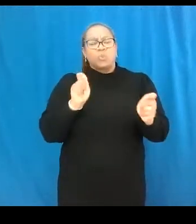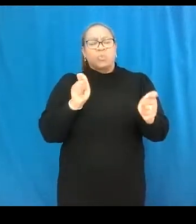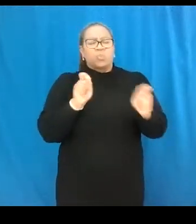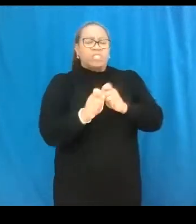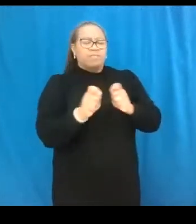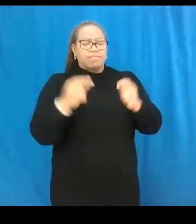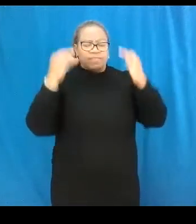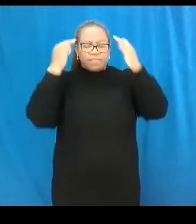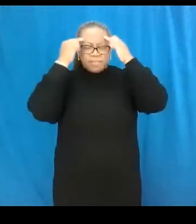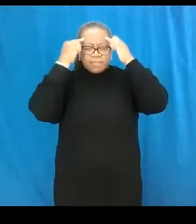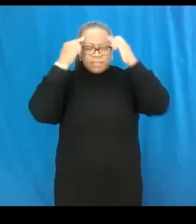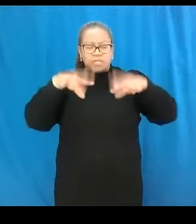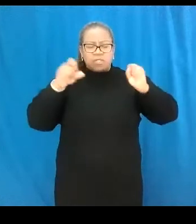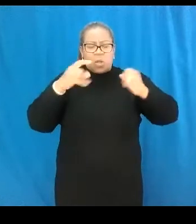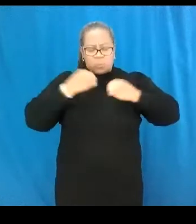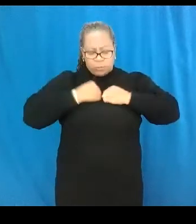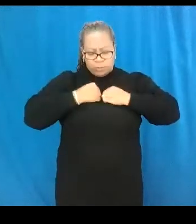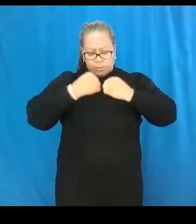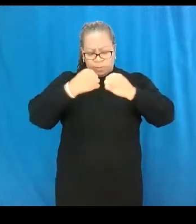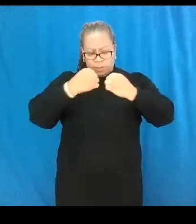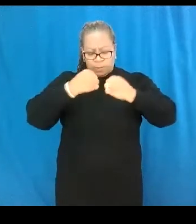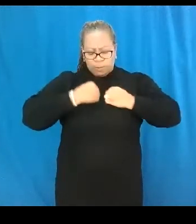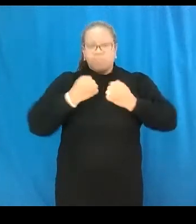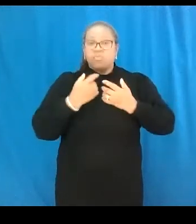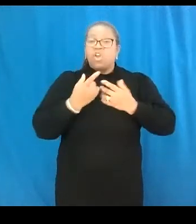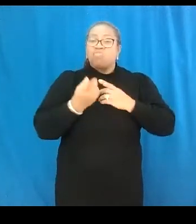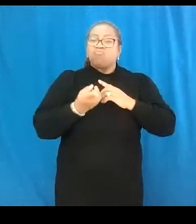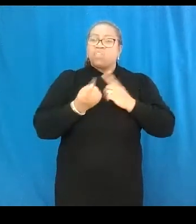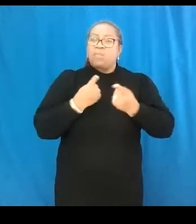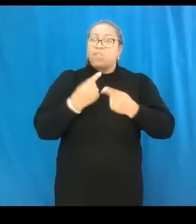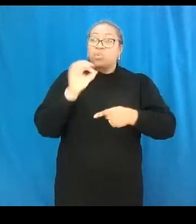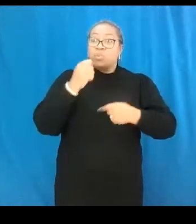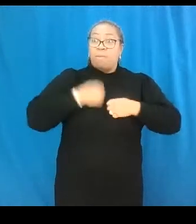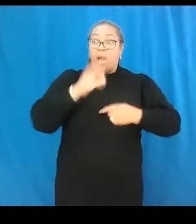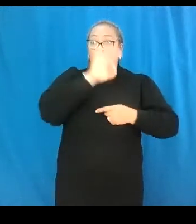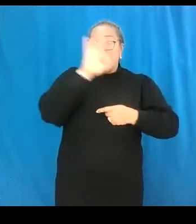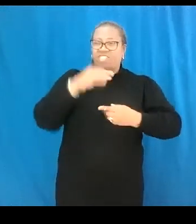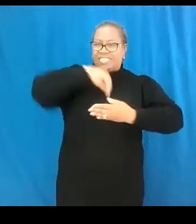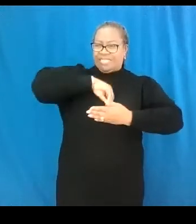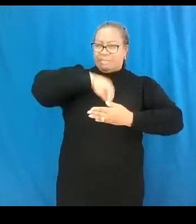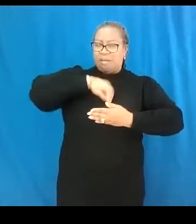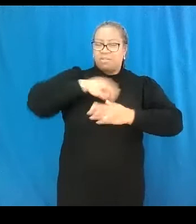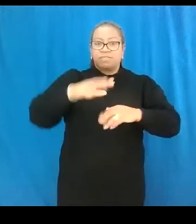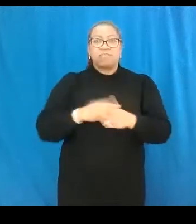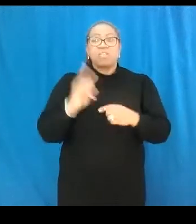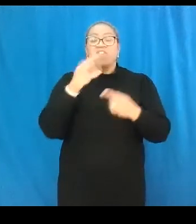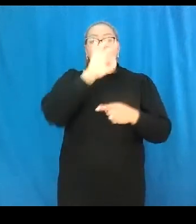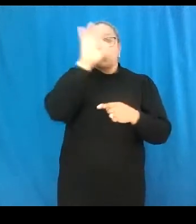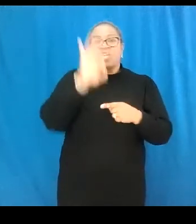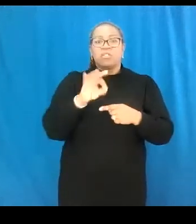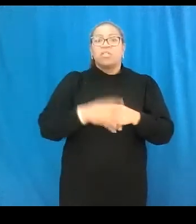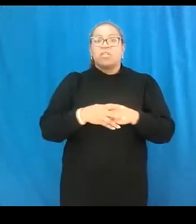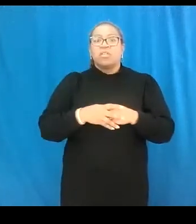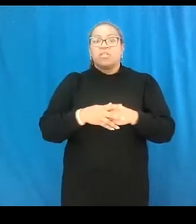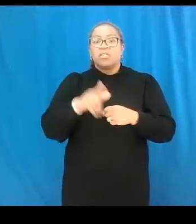want you to answer some of these questions internally. My first question to you is, what are you like